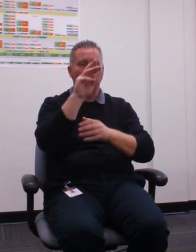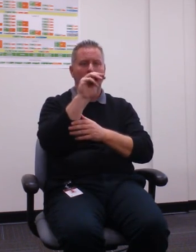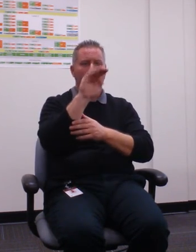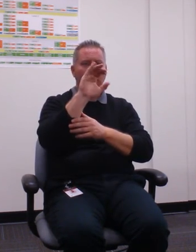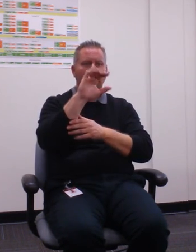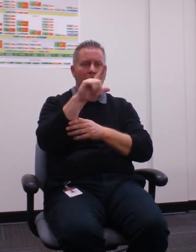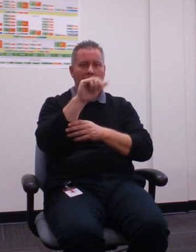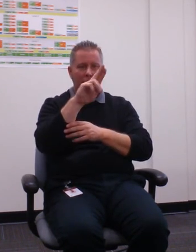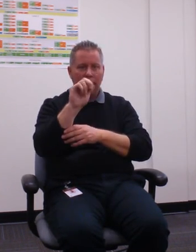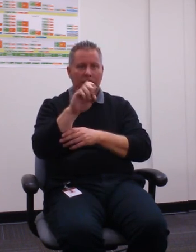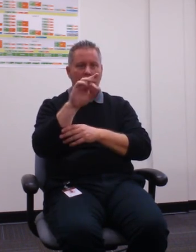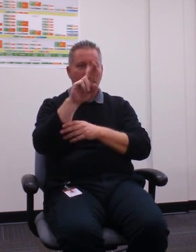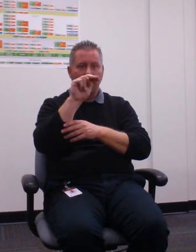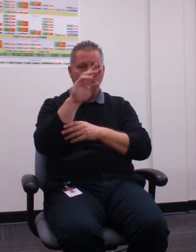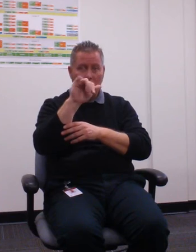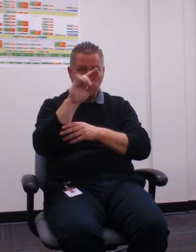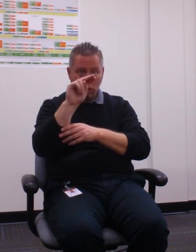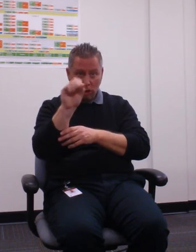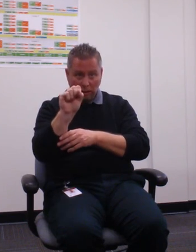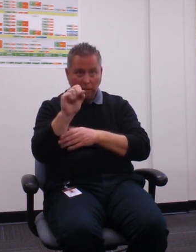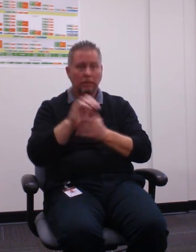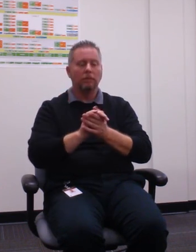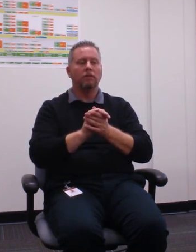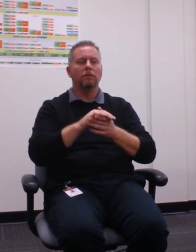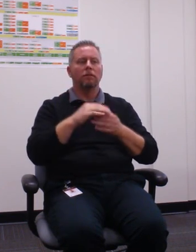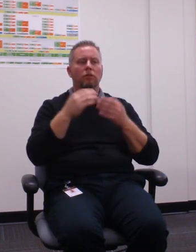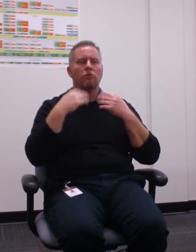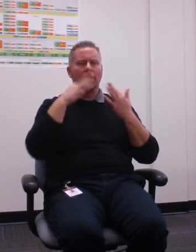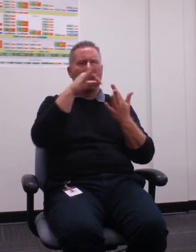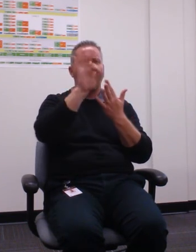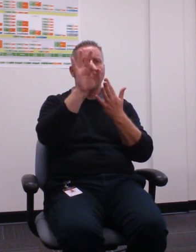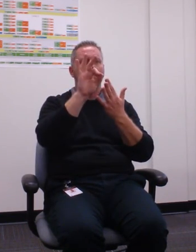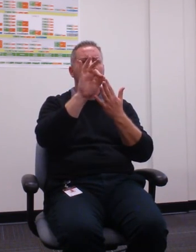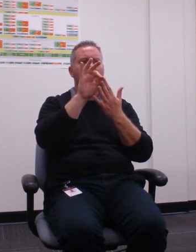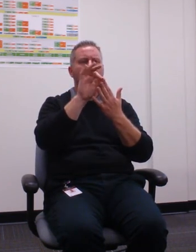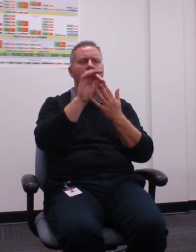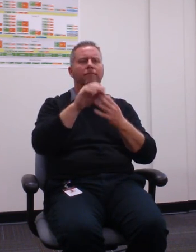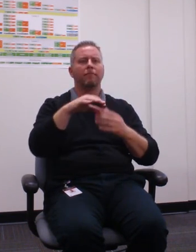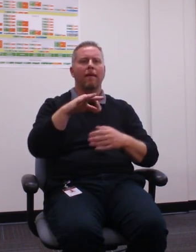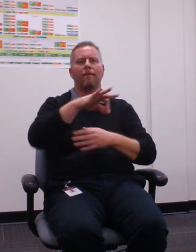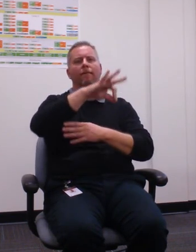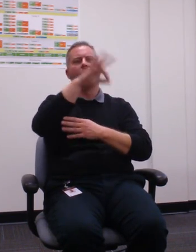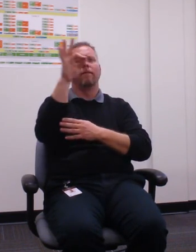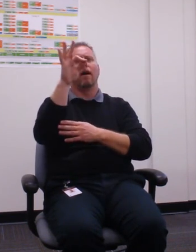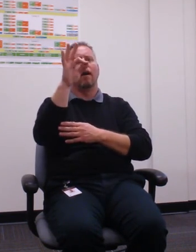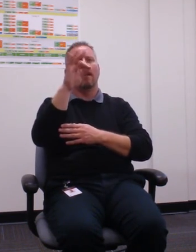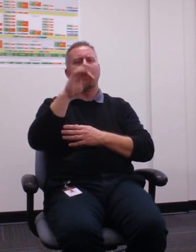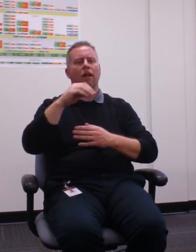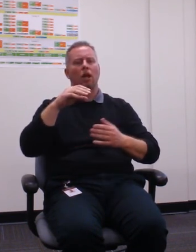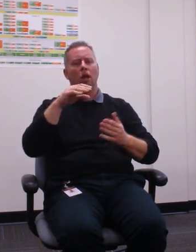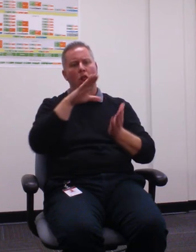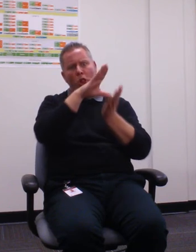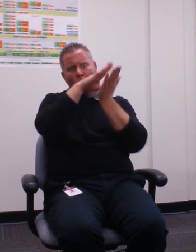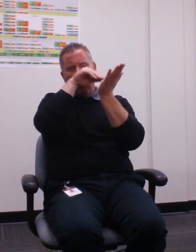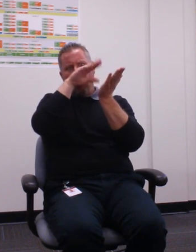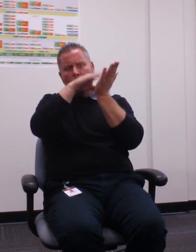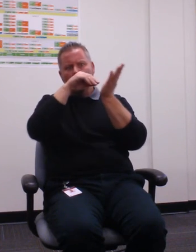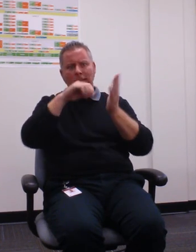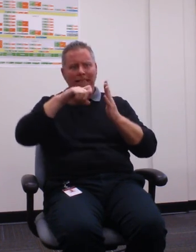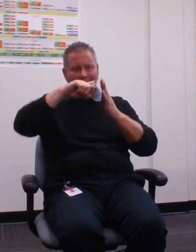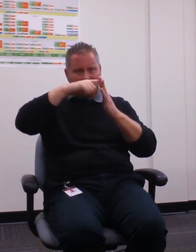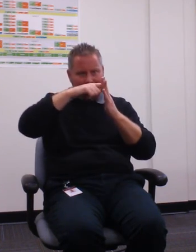there is an option here that says locate learned keys. Oh, okay,